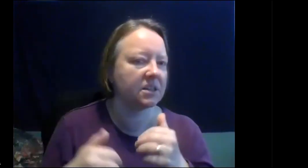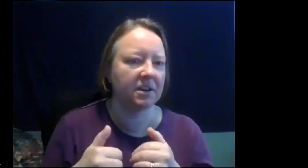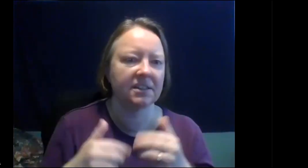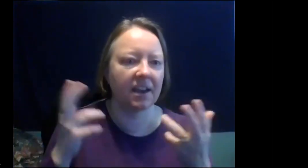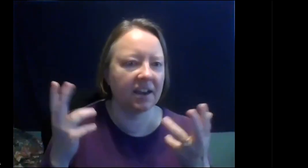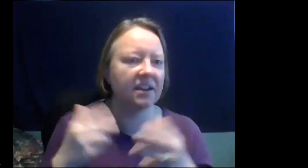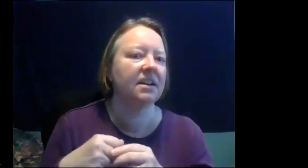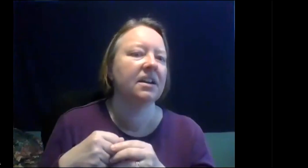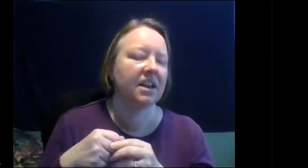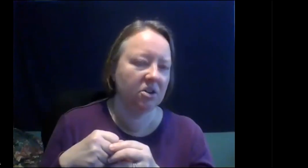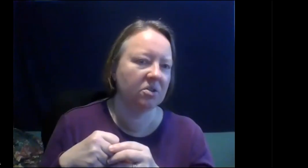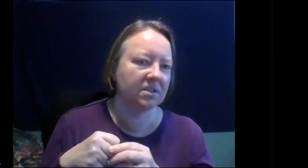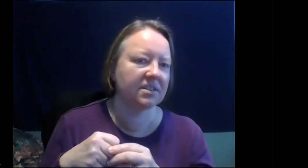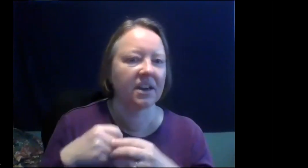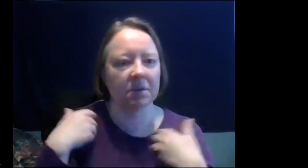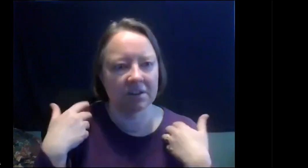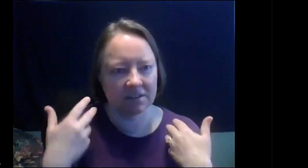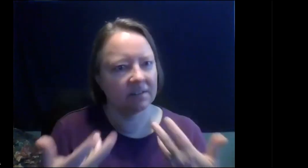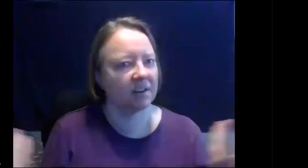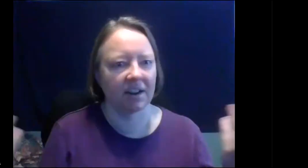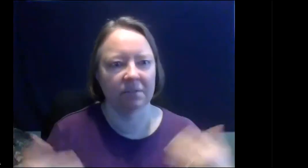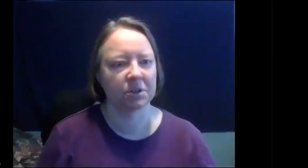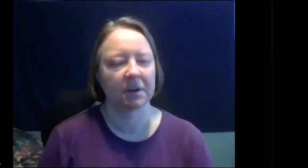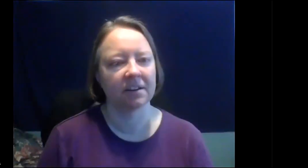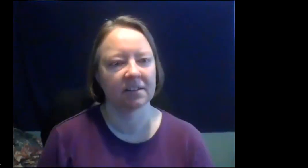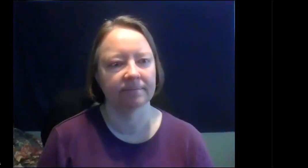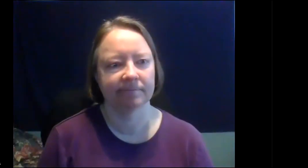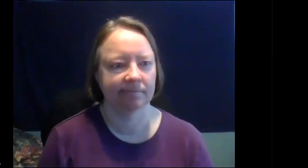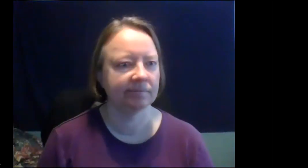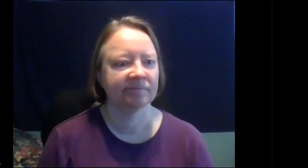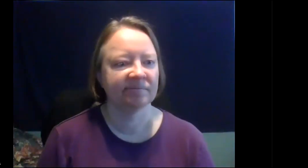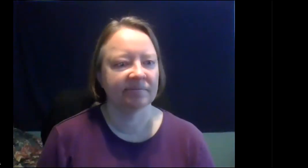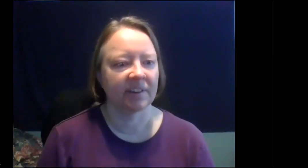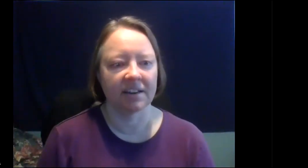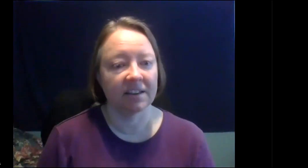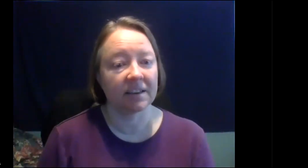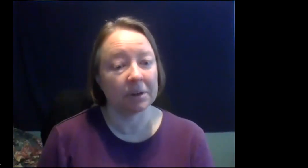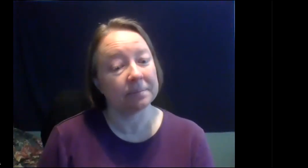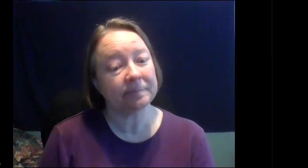text me and say, hey, can you do this assignment? And I'll respond and add to the assignment.